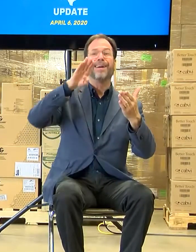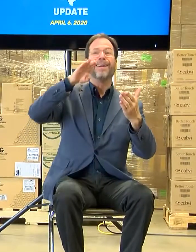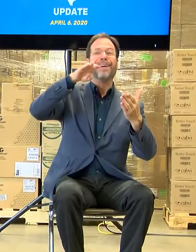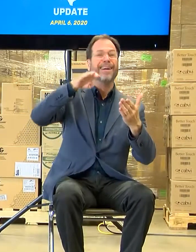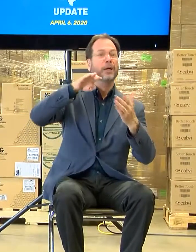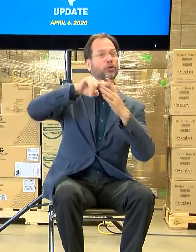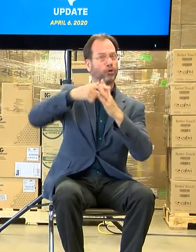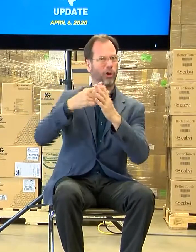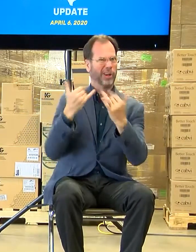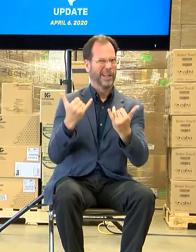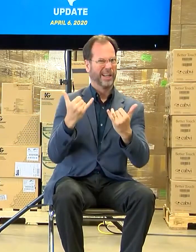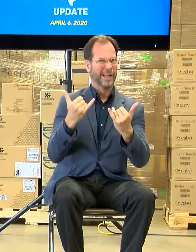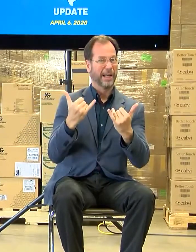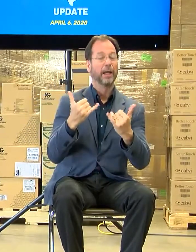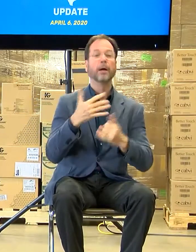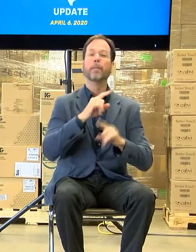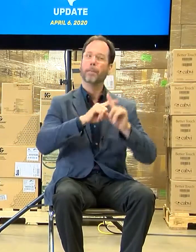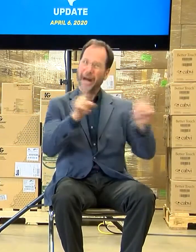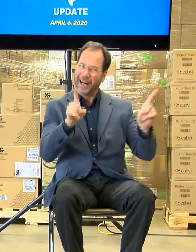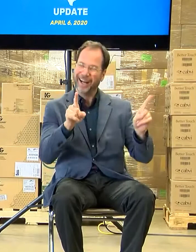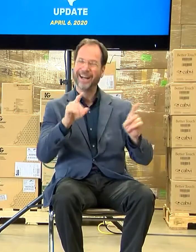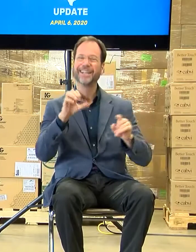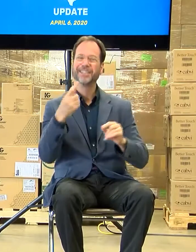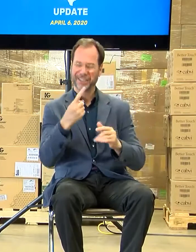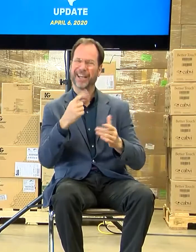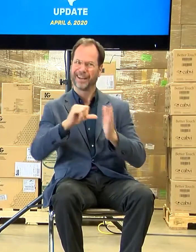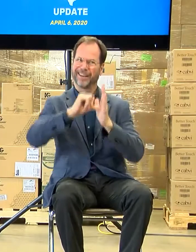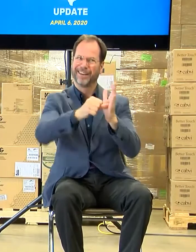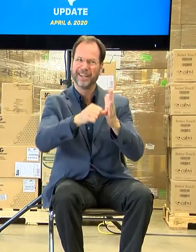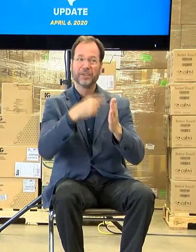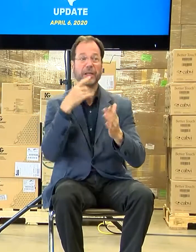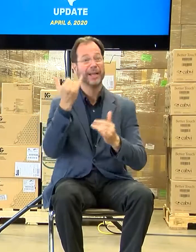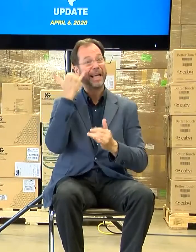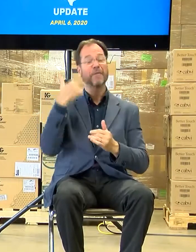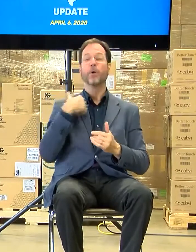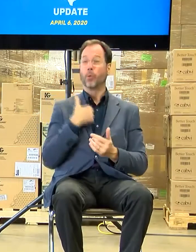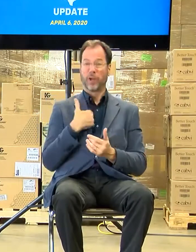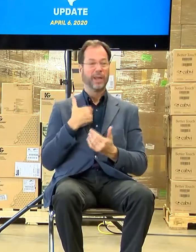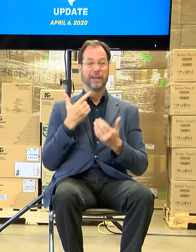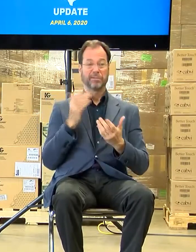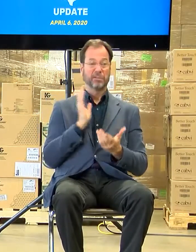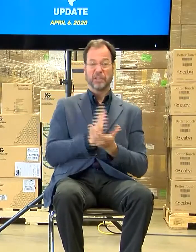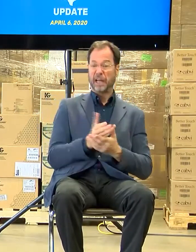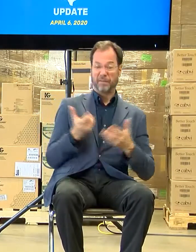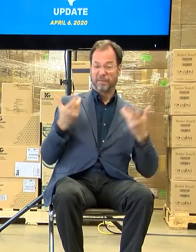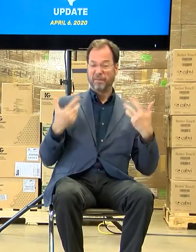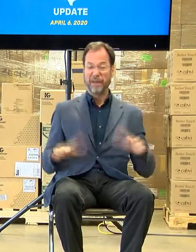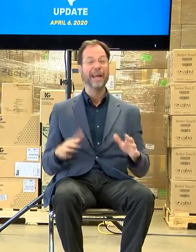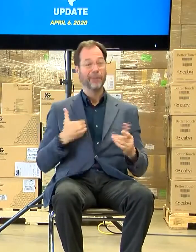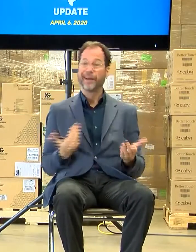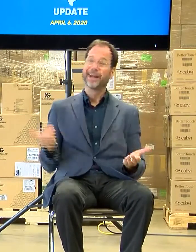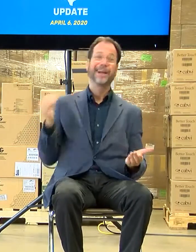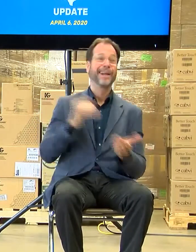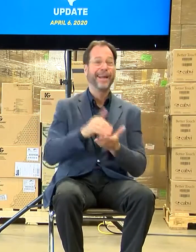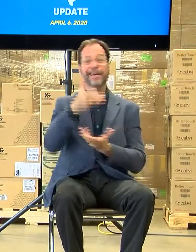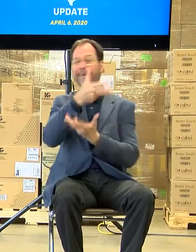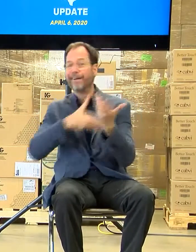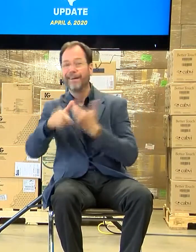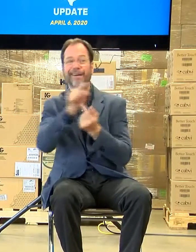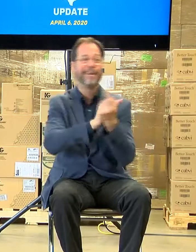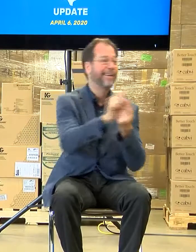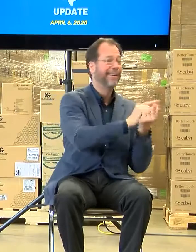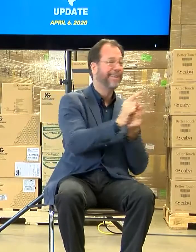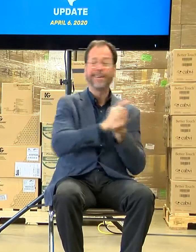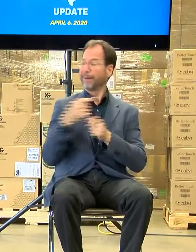also she made clear that if we let up now, all of our efforts that have led us to this